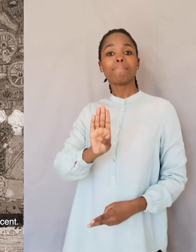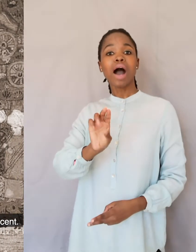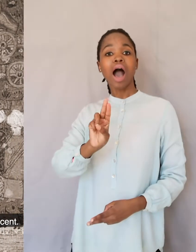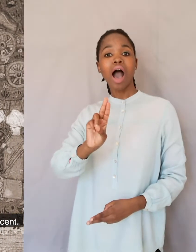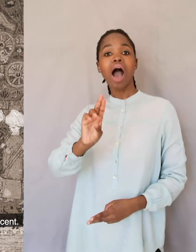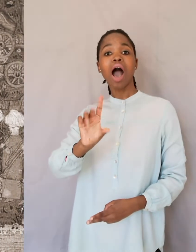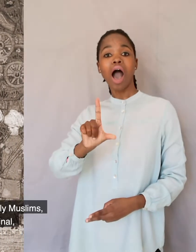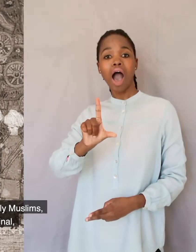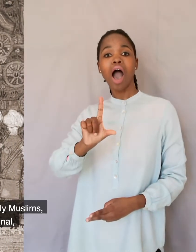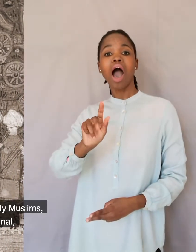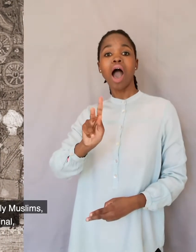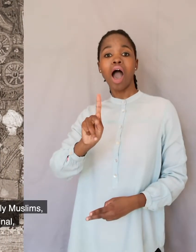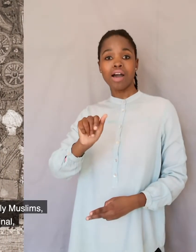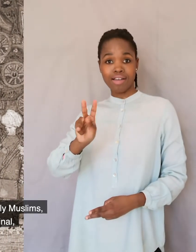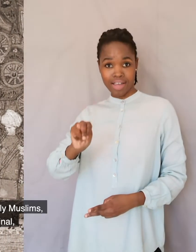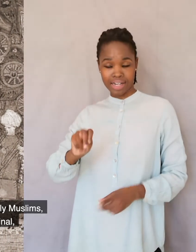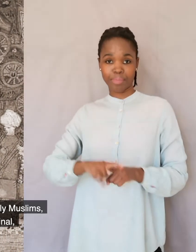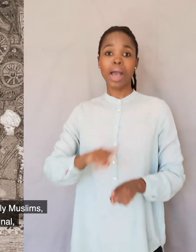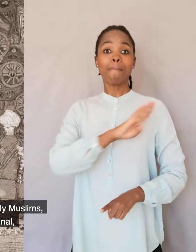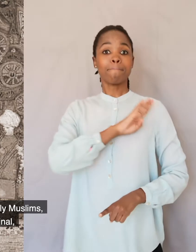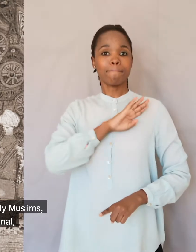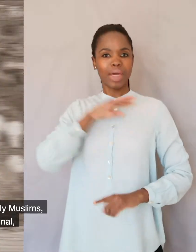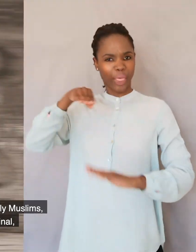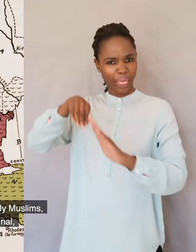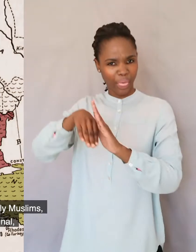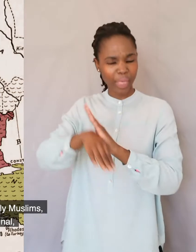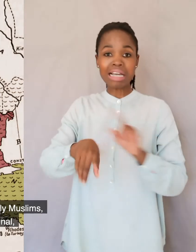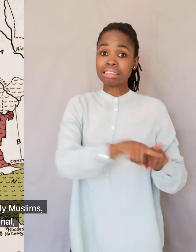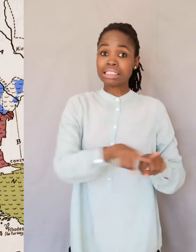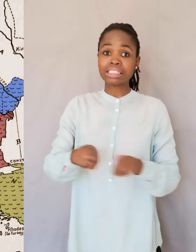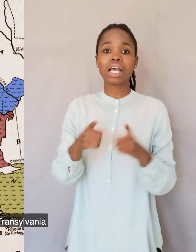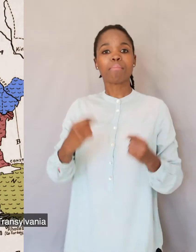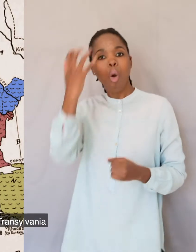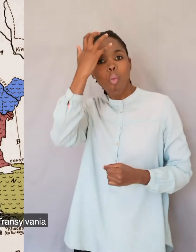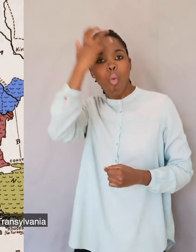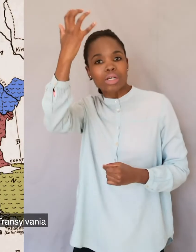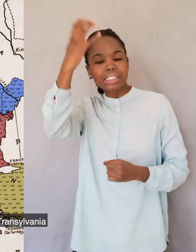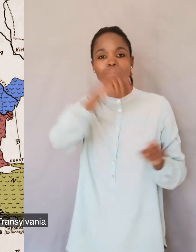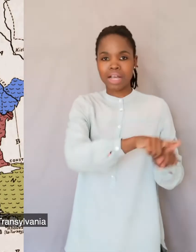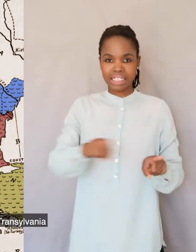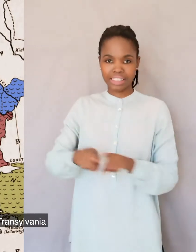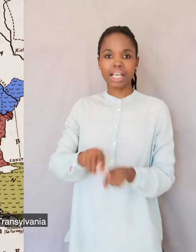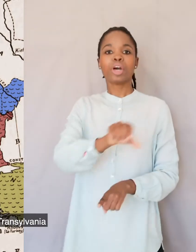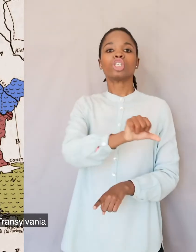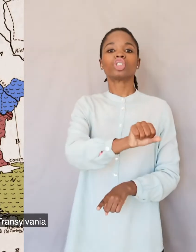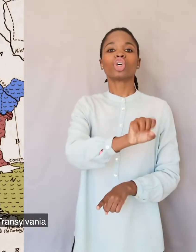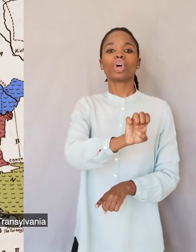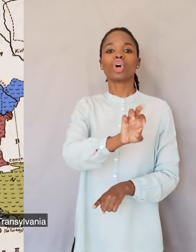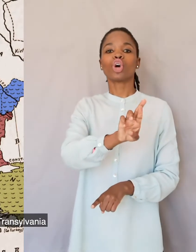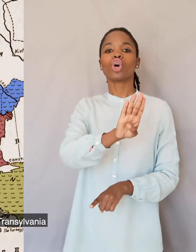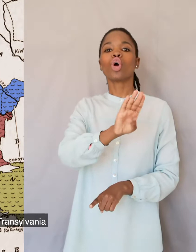militarily on the ascent. They were also obviously Muslims, whereas the Serbian,